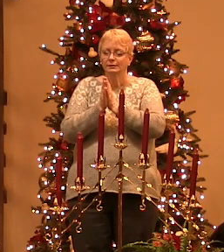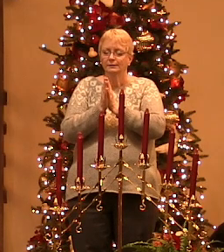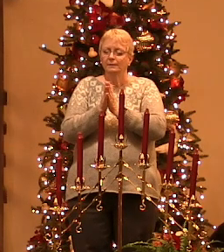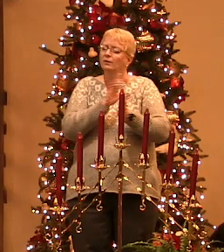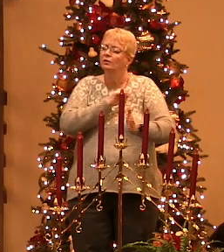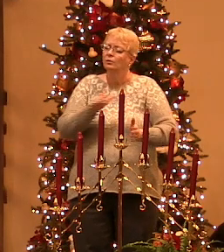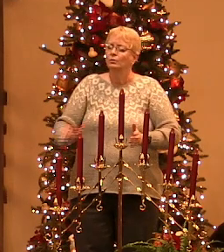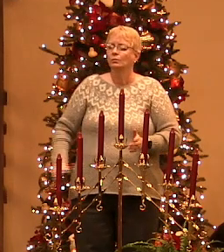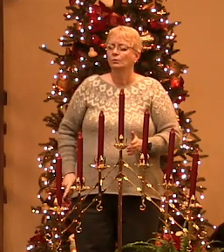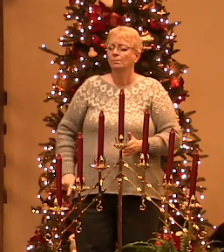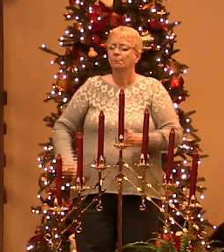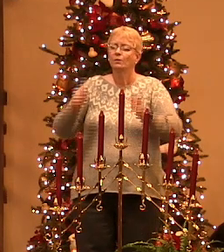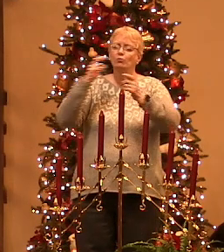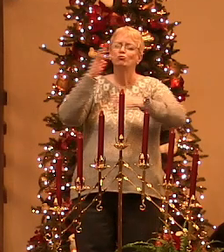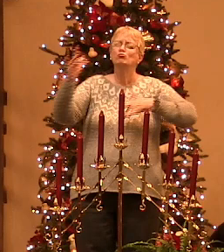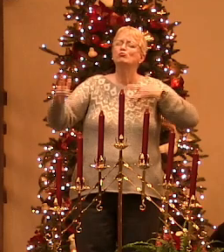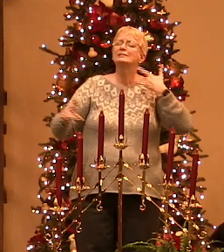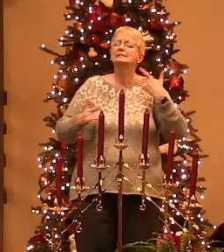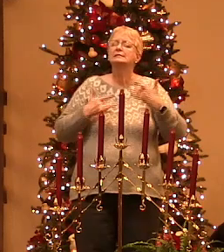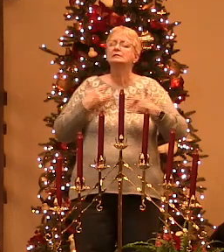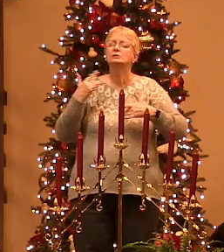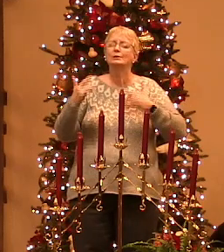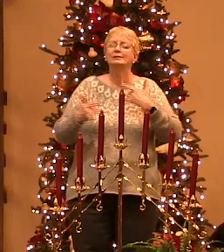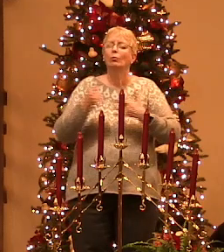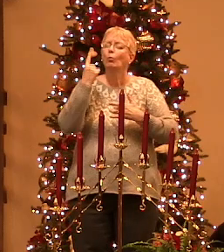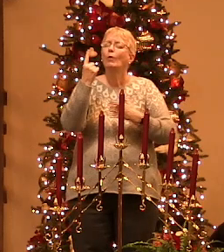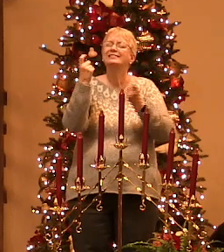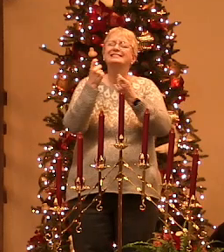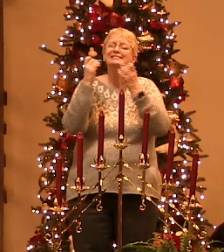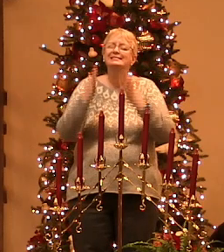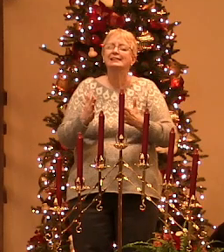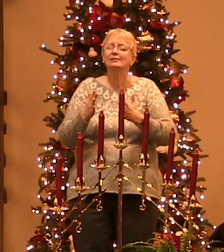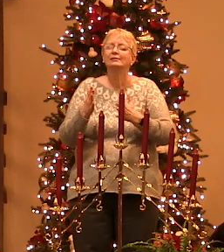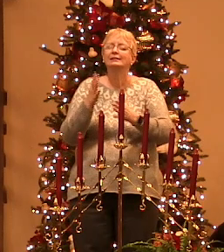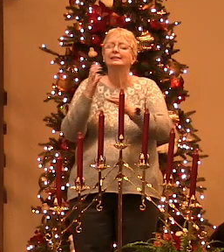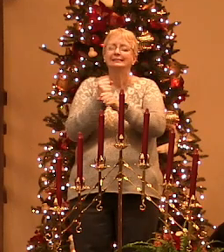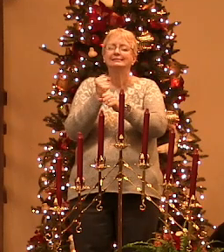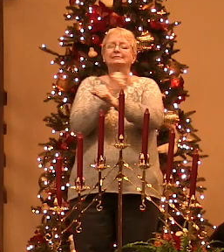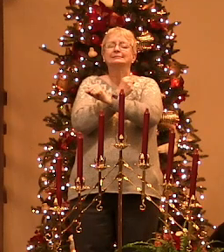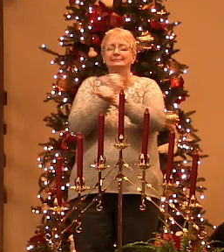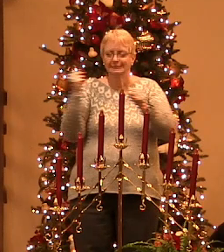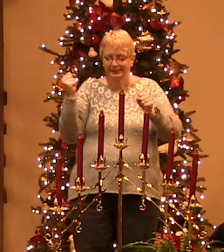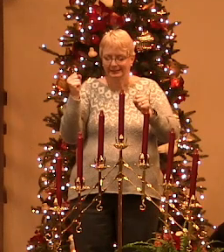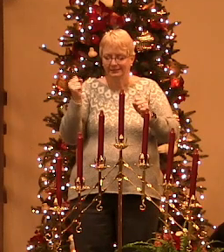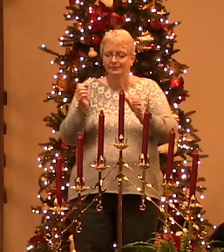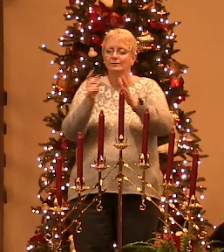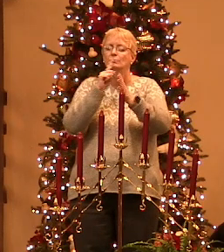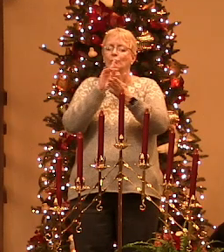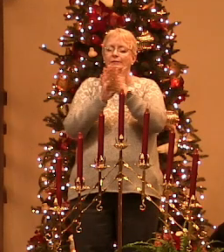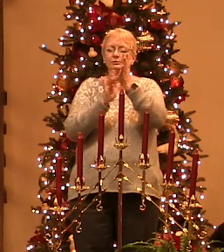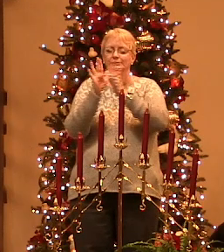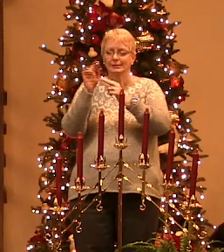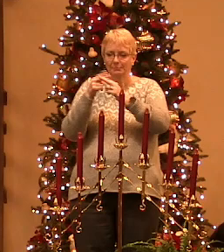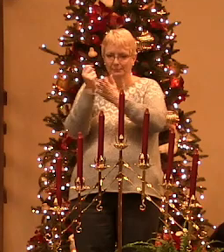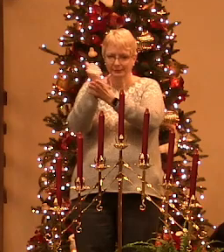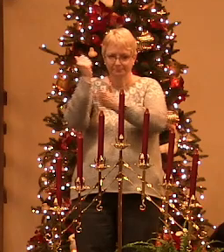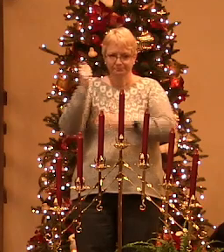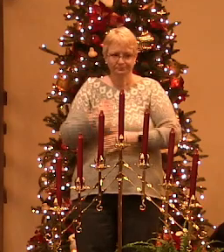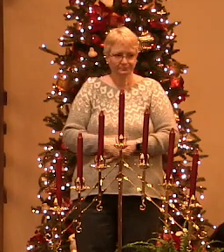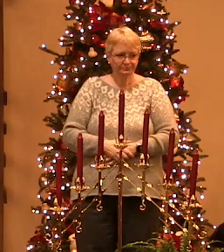Lord, angels in heaven rejoice over one sinner who repents, and may we do the same. We pray this in Jesus' name, amen.